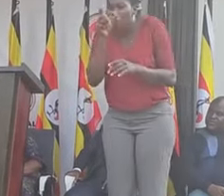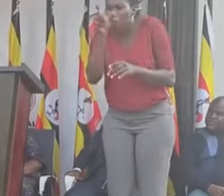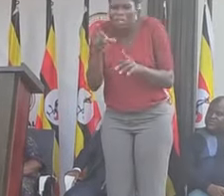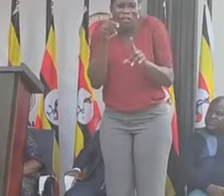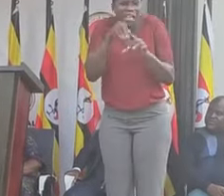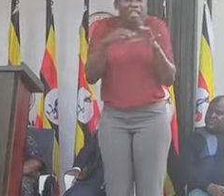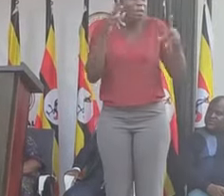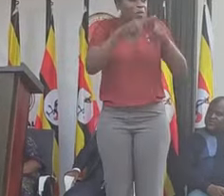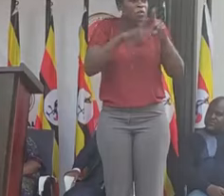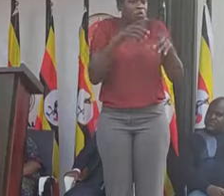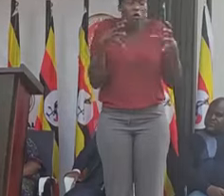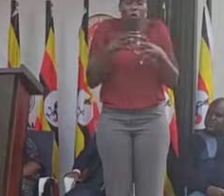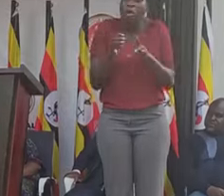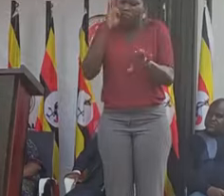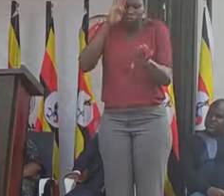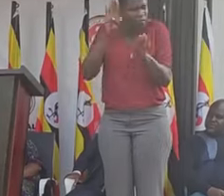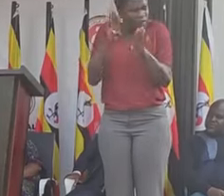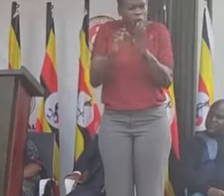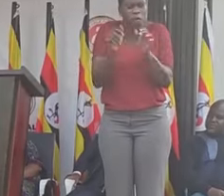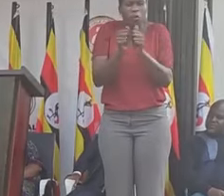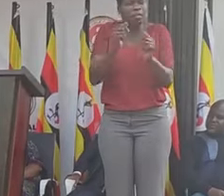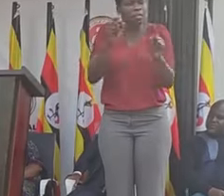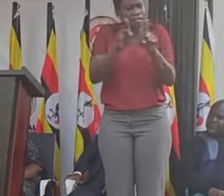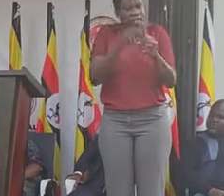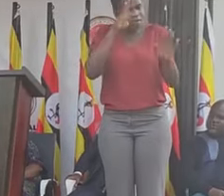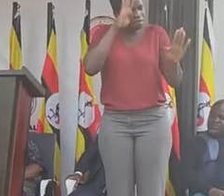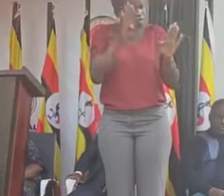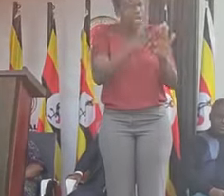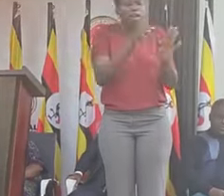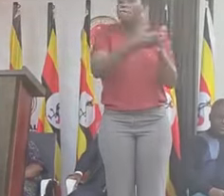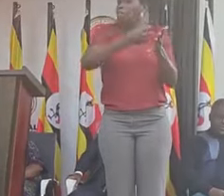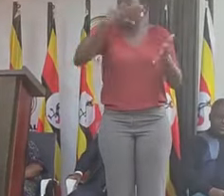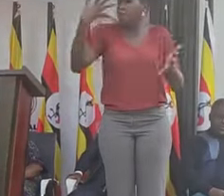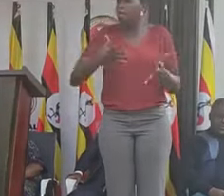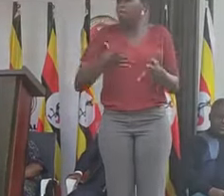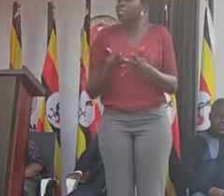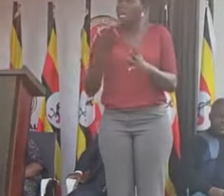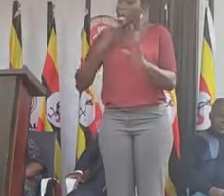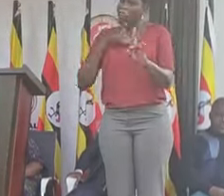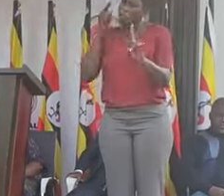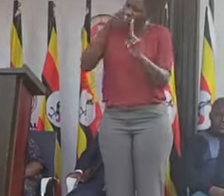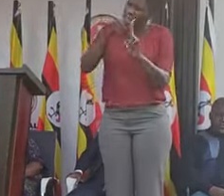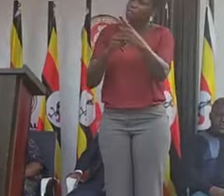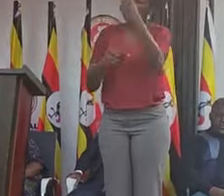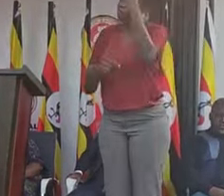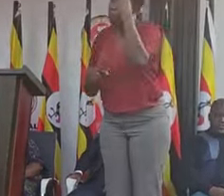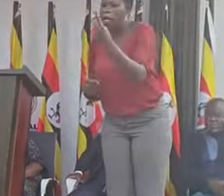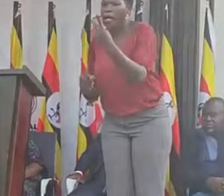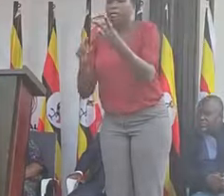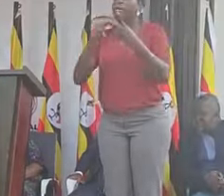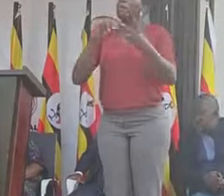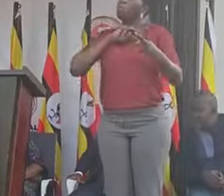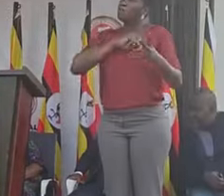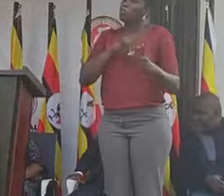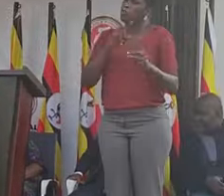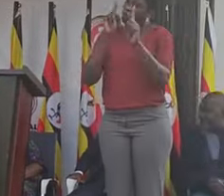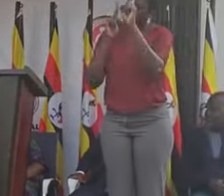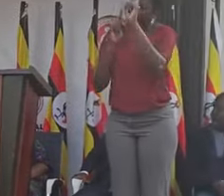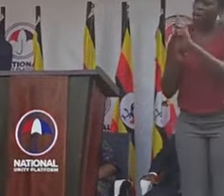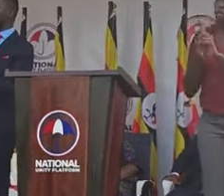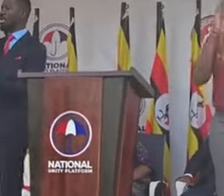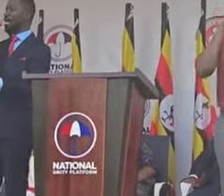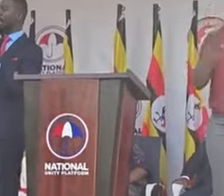nga tukyali ku values zezimu, nga tukyali ku bigendererwa byebimu, nga tukyali ku nnono y'emu, nga tukyali ku mulamwa gwe gumu,